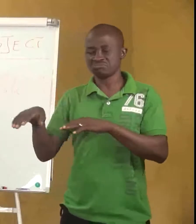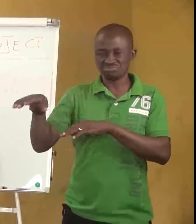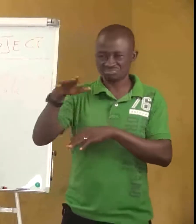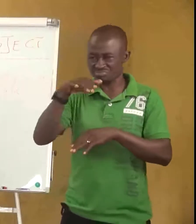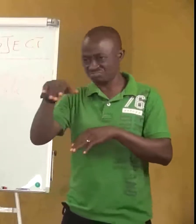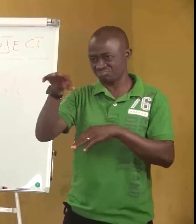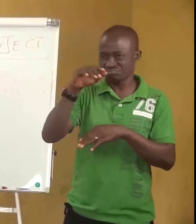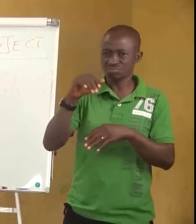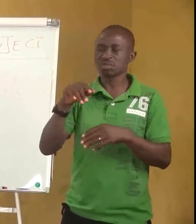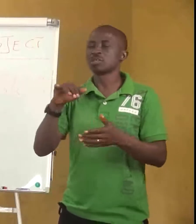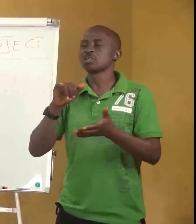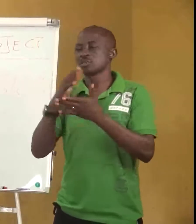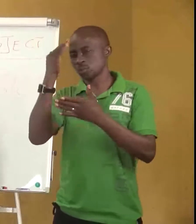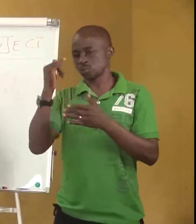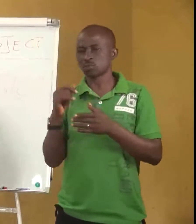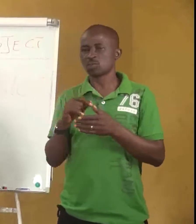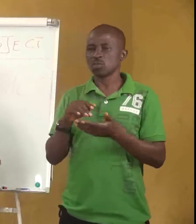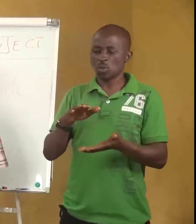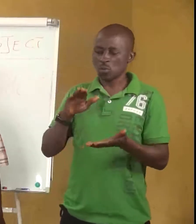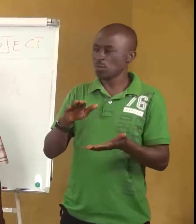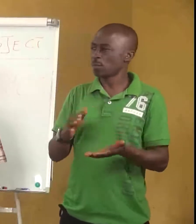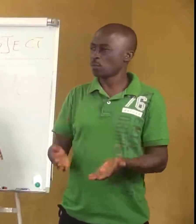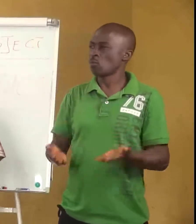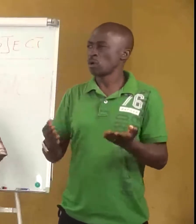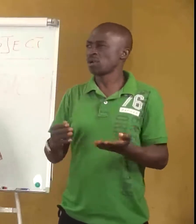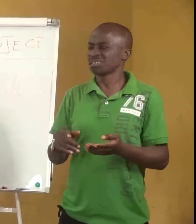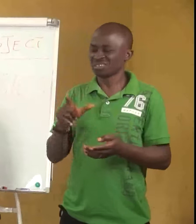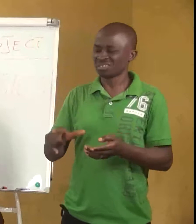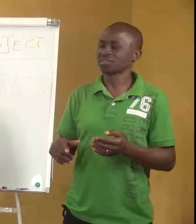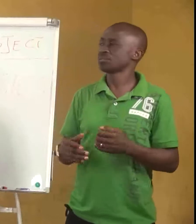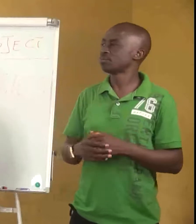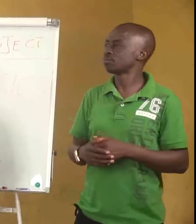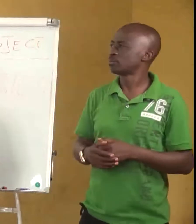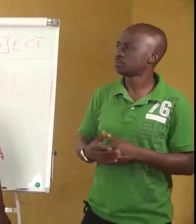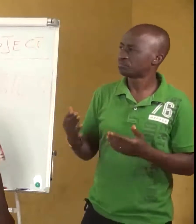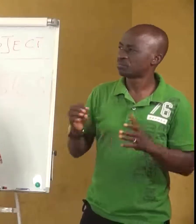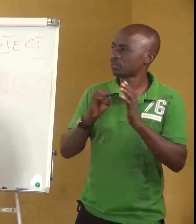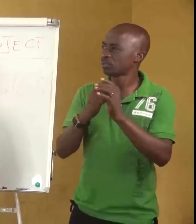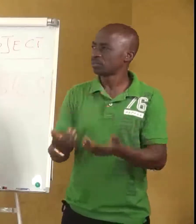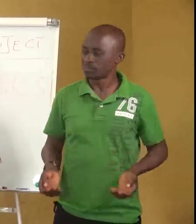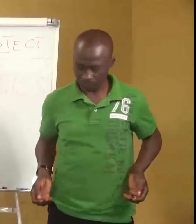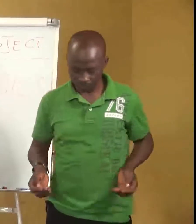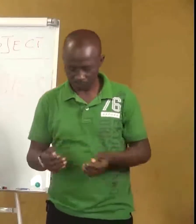and we call it weightlessness. Now, let's look at an example.